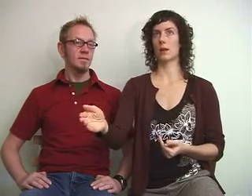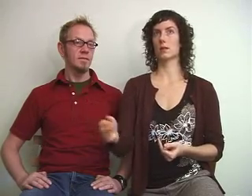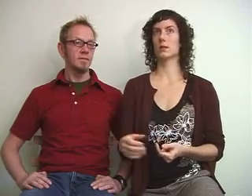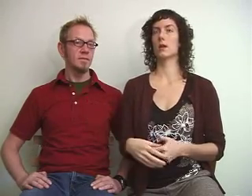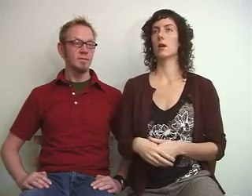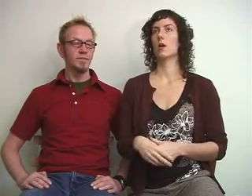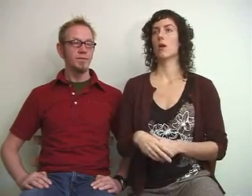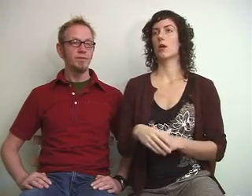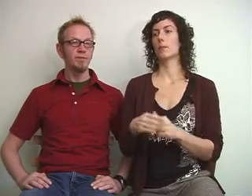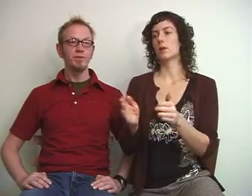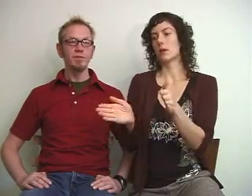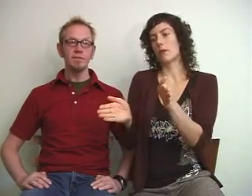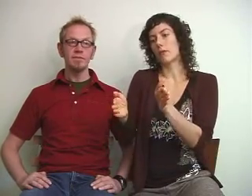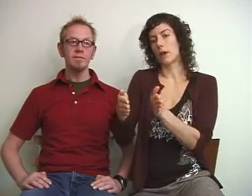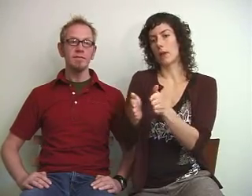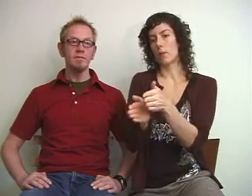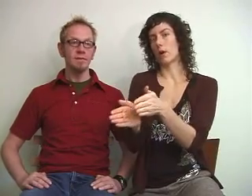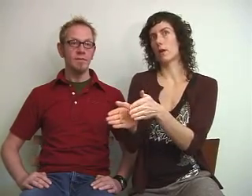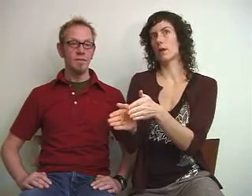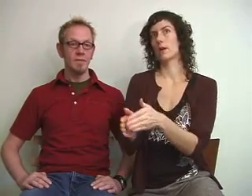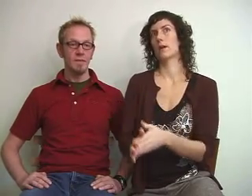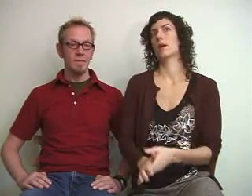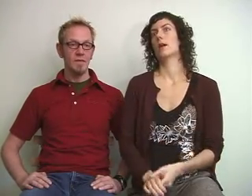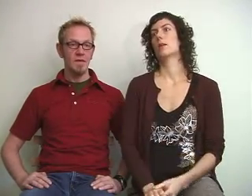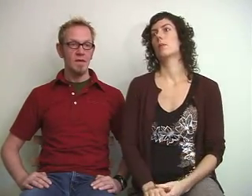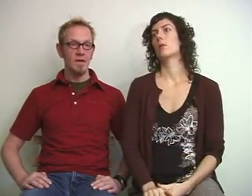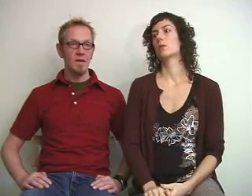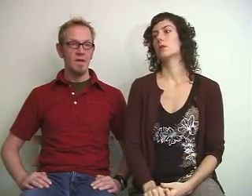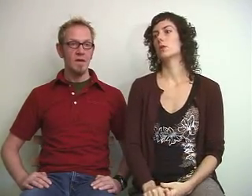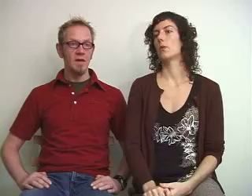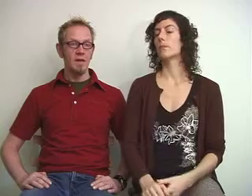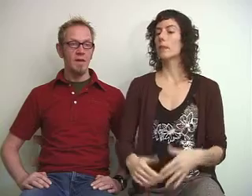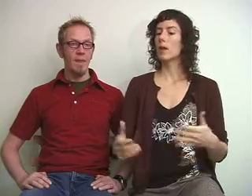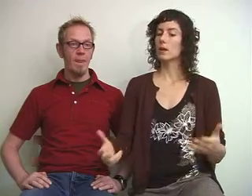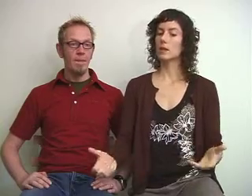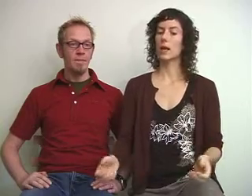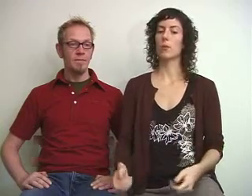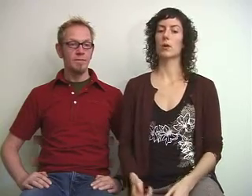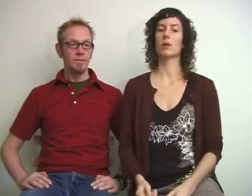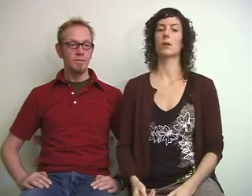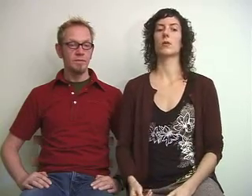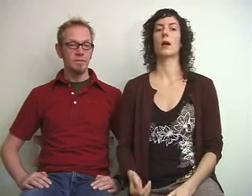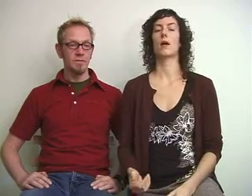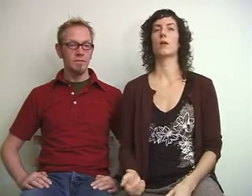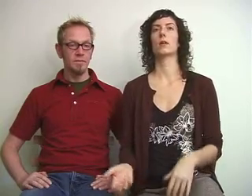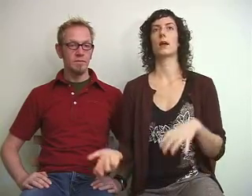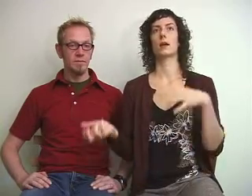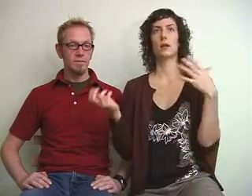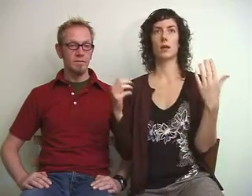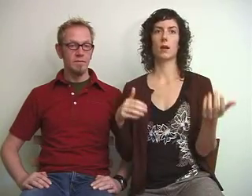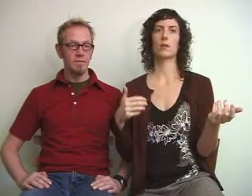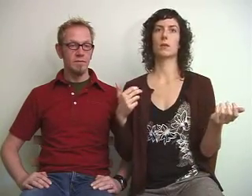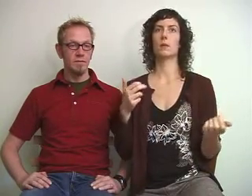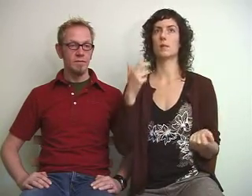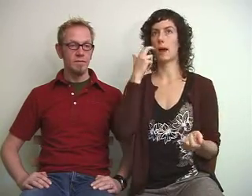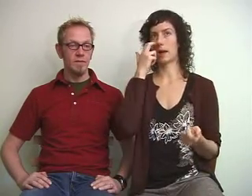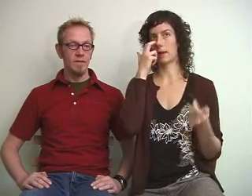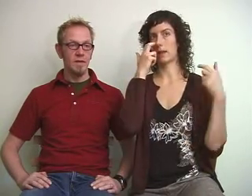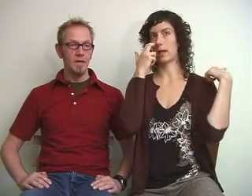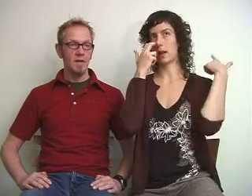dance. It's like a framework, as opposed to today we're going to learn how to get on somebody's back and then get up to